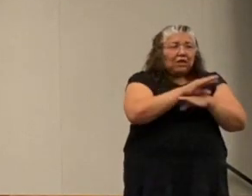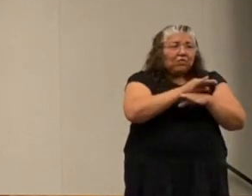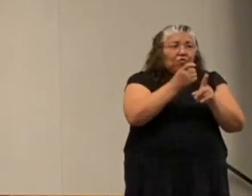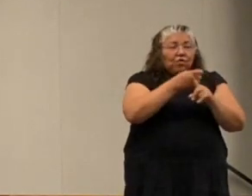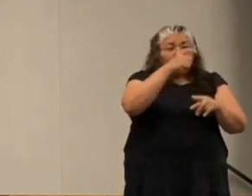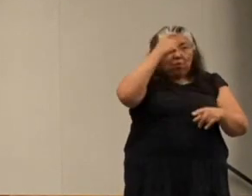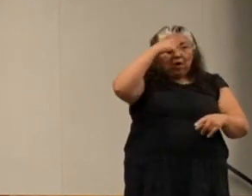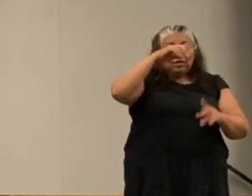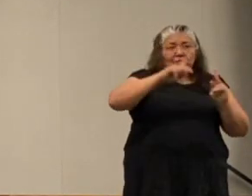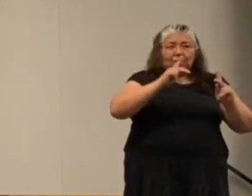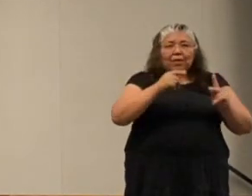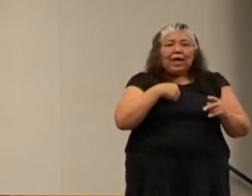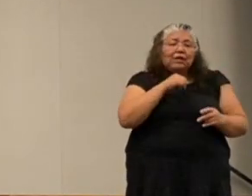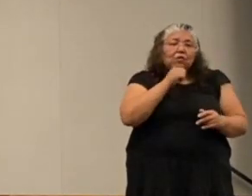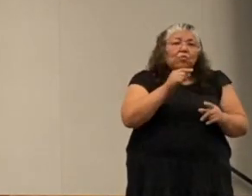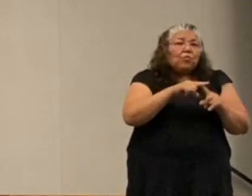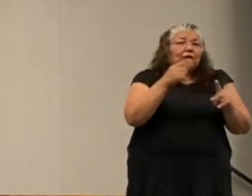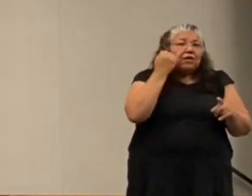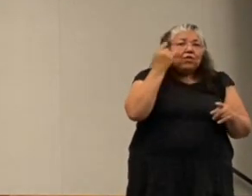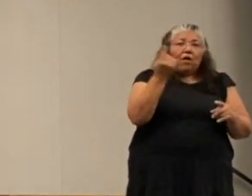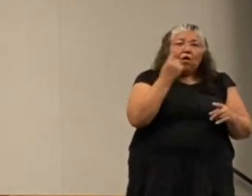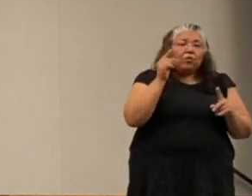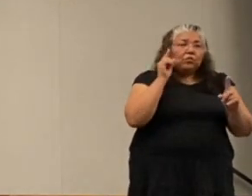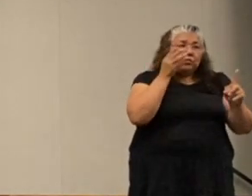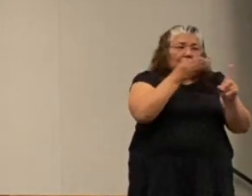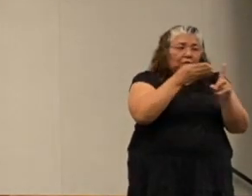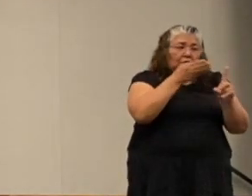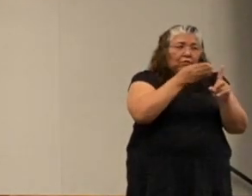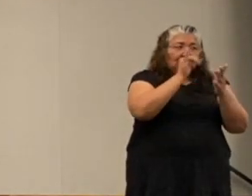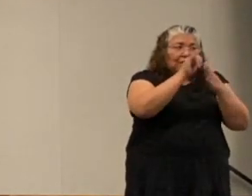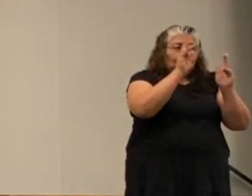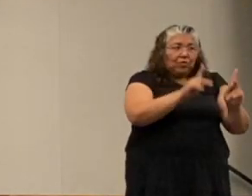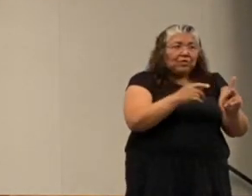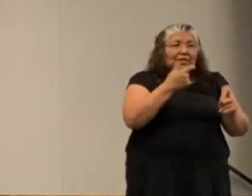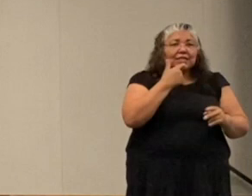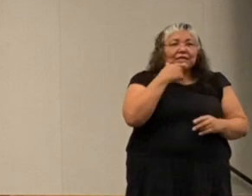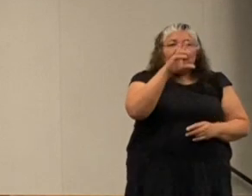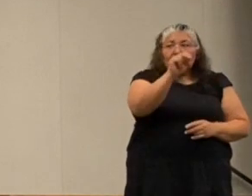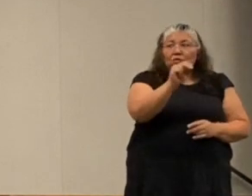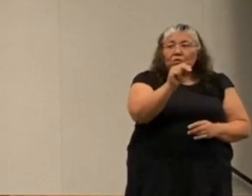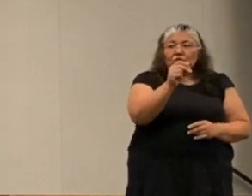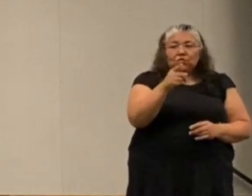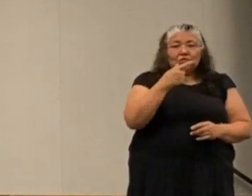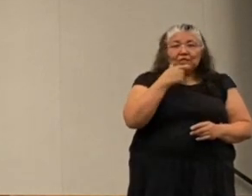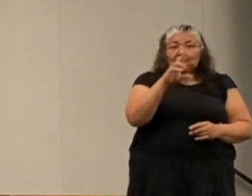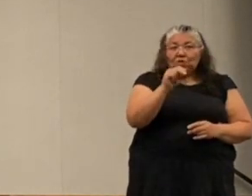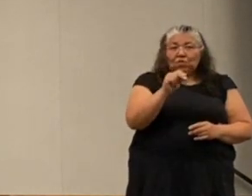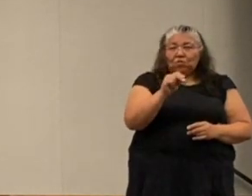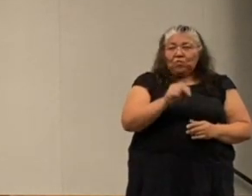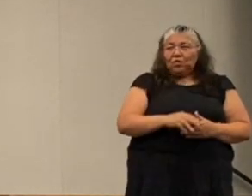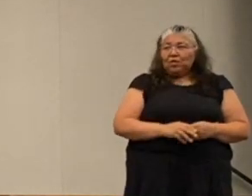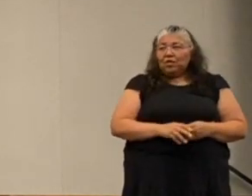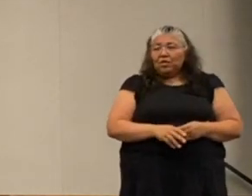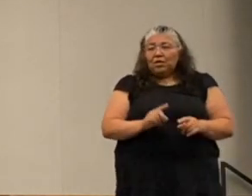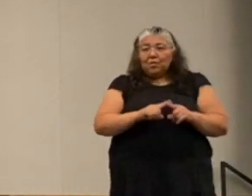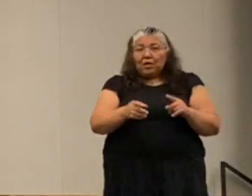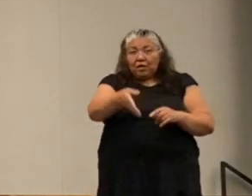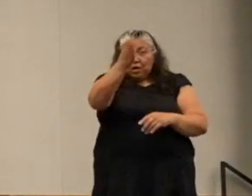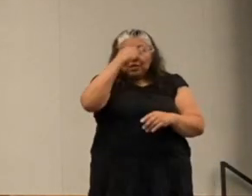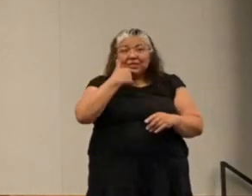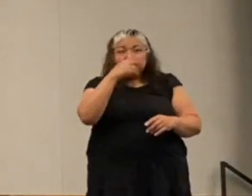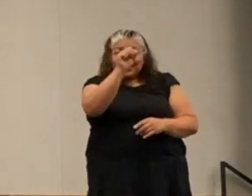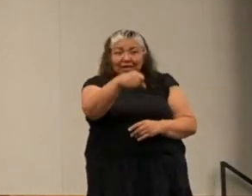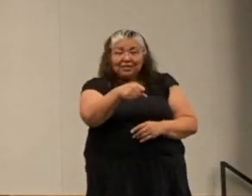people. I don't. But if you are constantly going to that person, and if they said no, and you said no. But God says